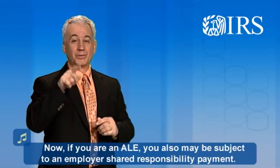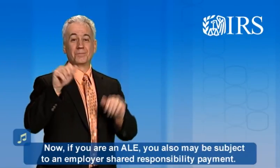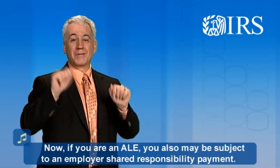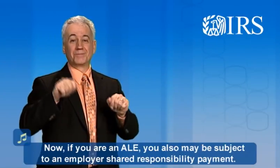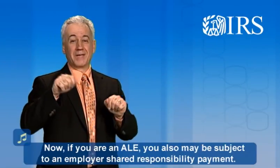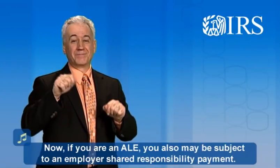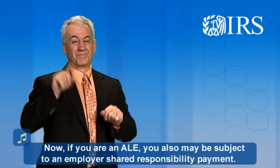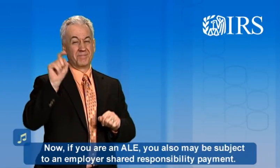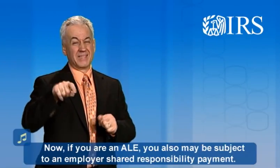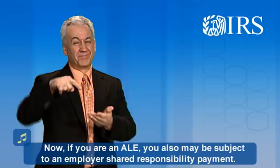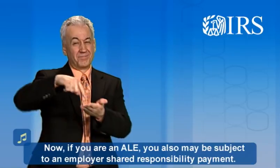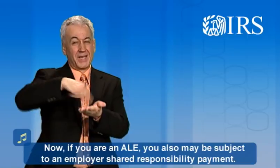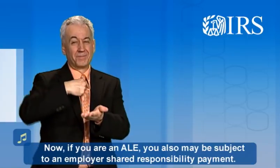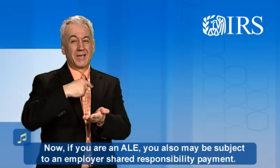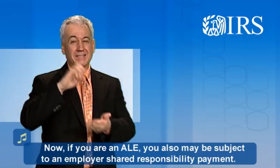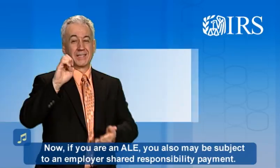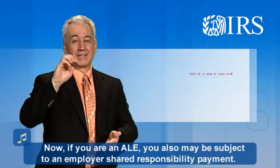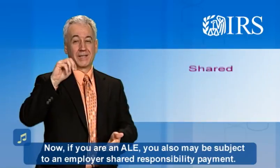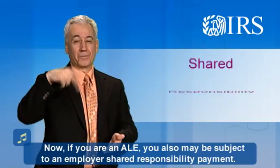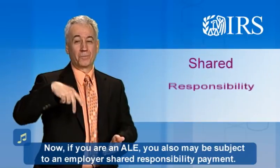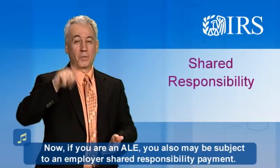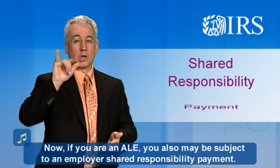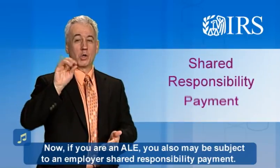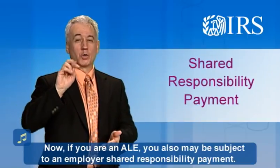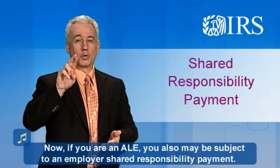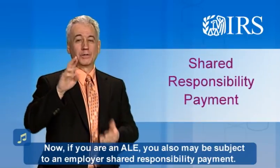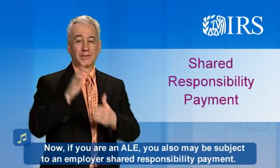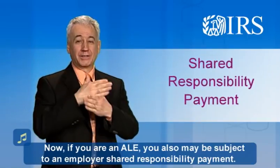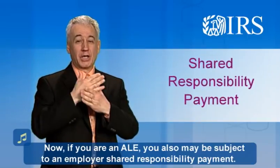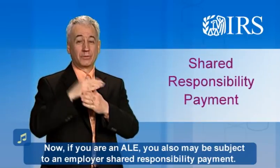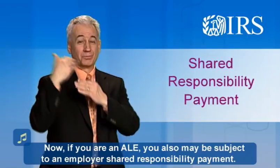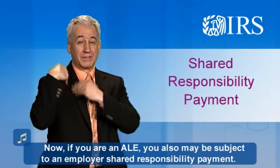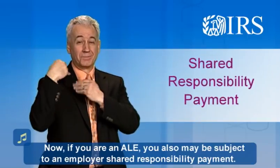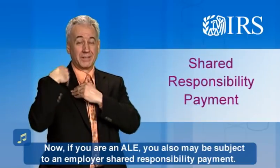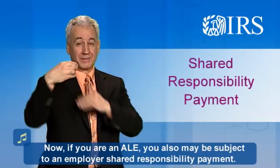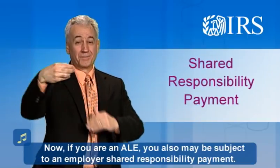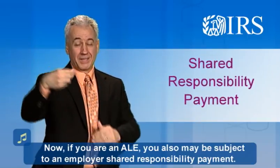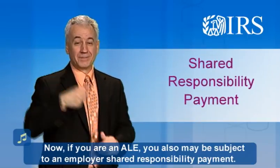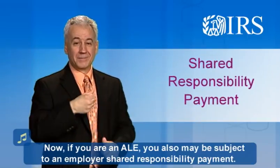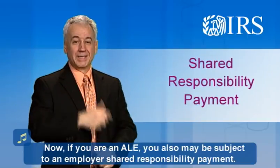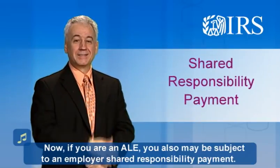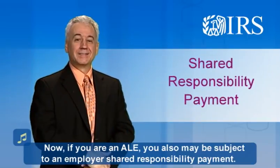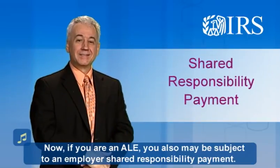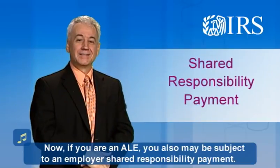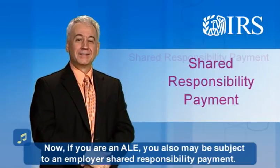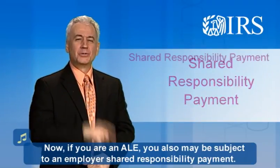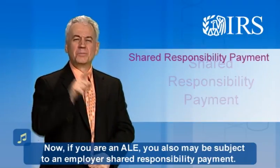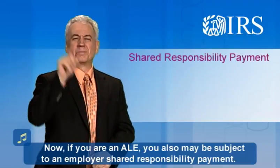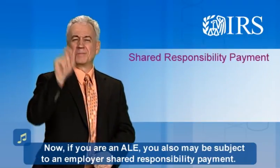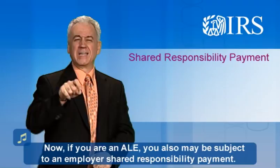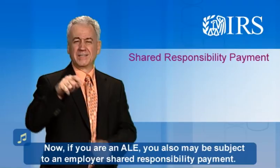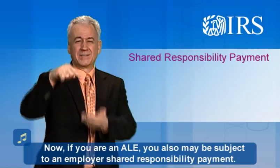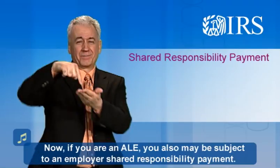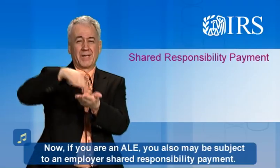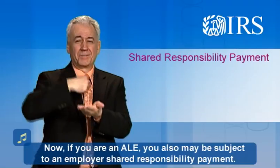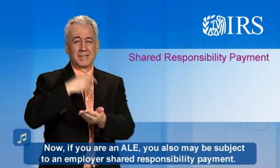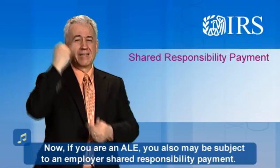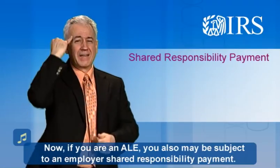Now, if you are an ALE, you also may be subject to an employer shared responsibility payment. This